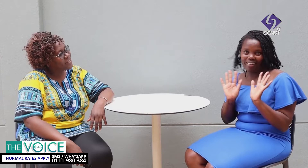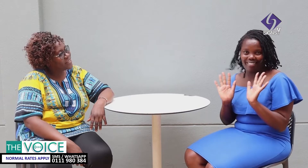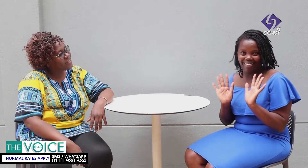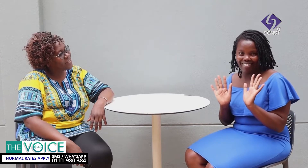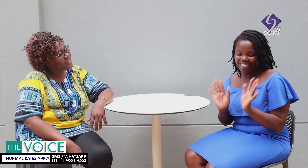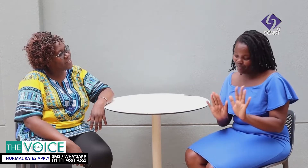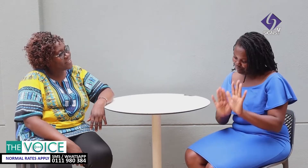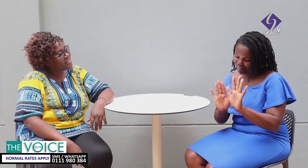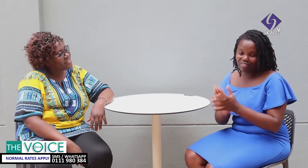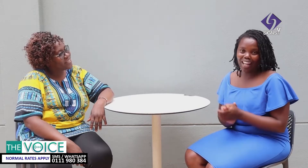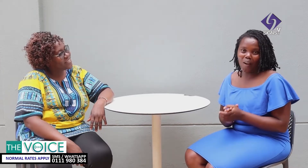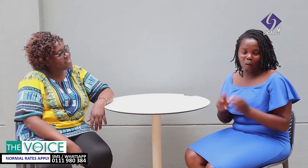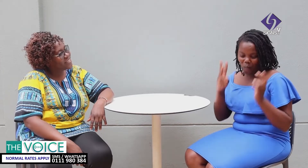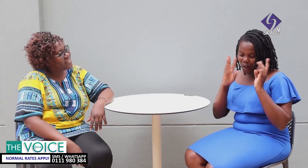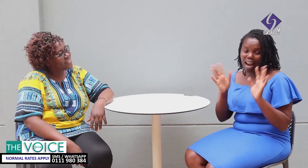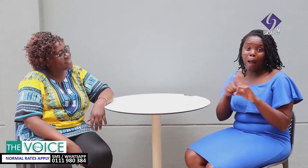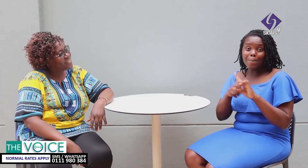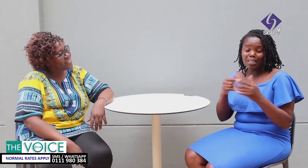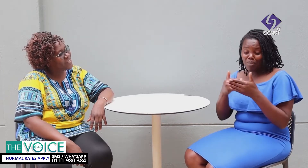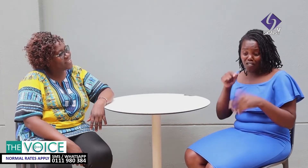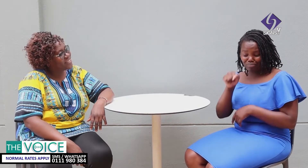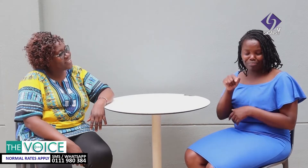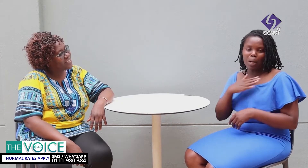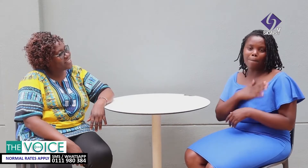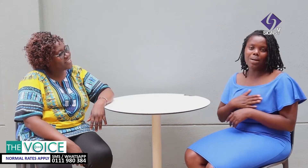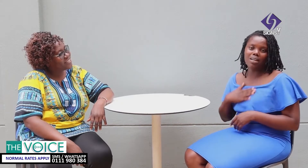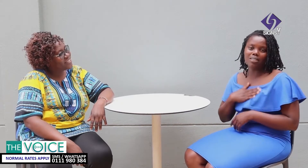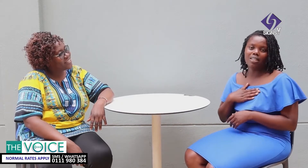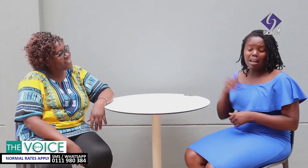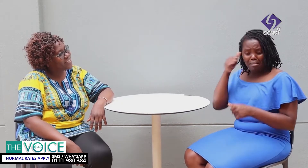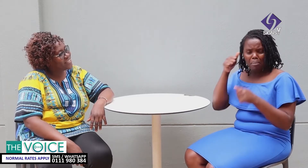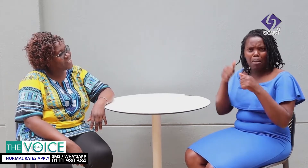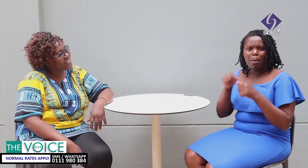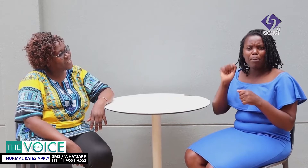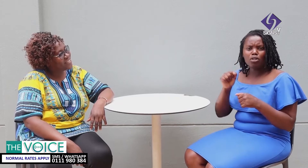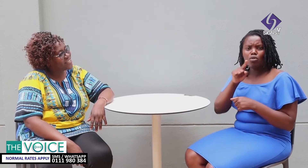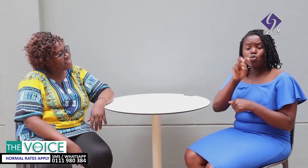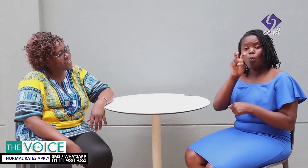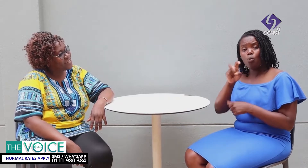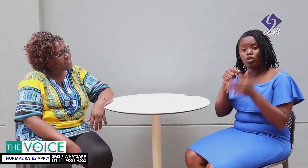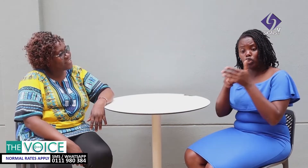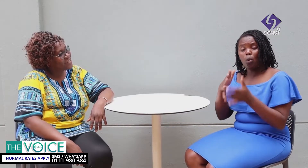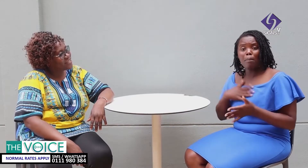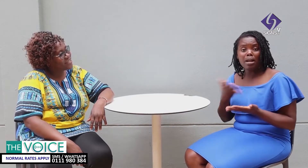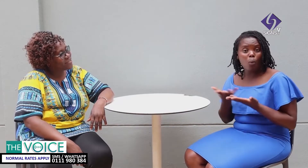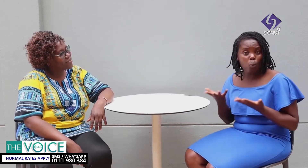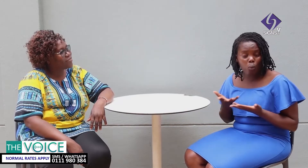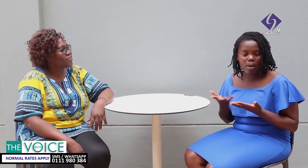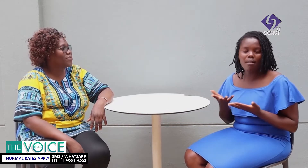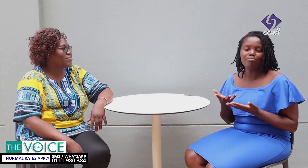guest. But before we continue, please remember to watch my show, the